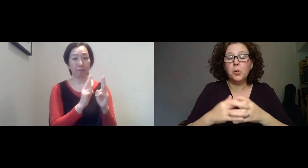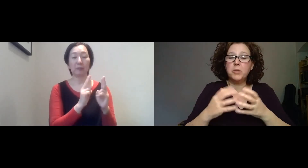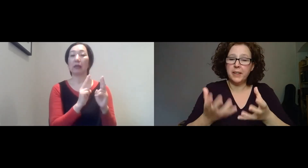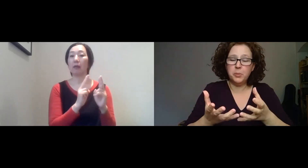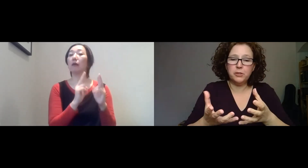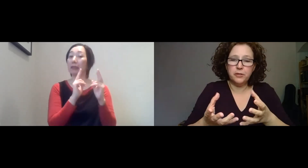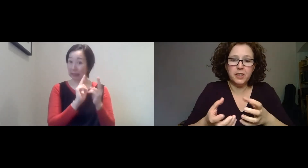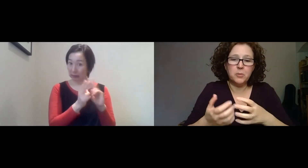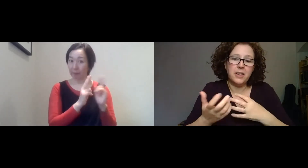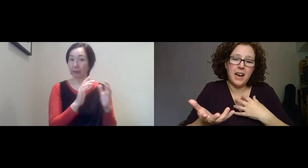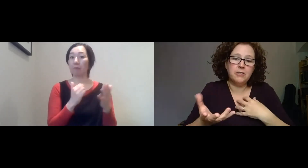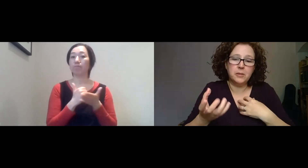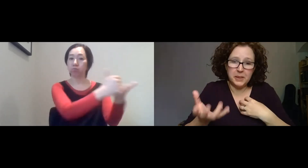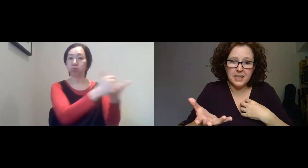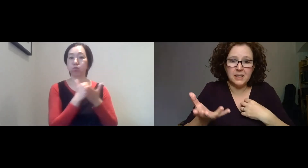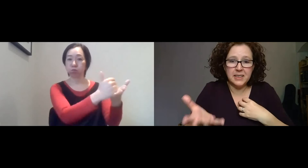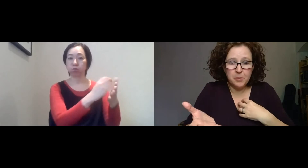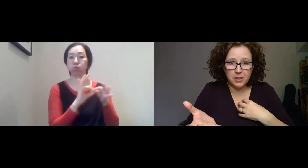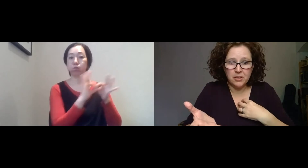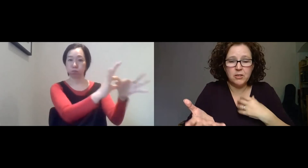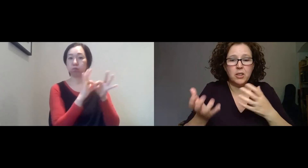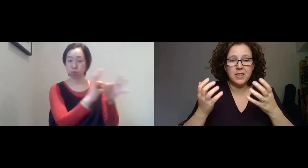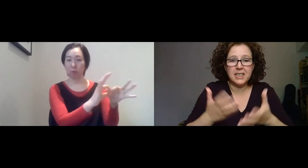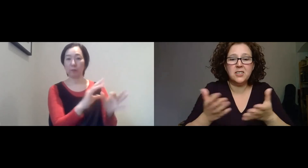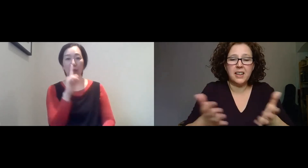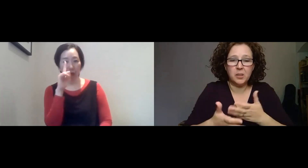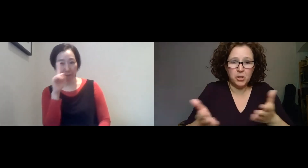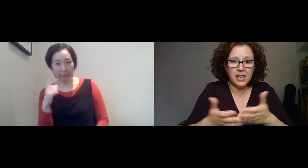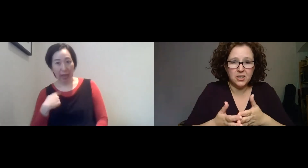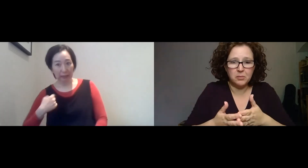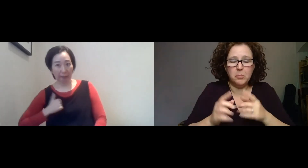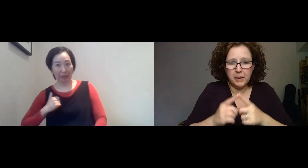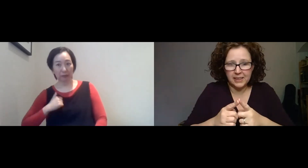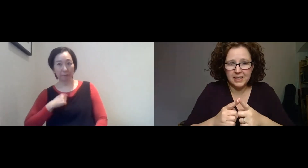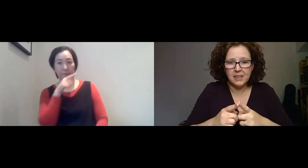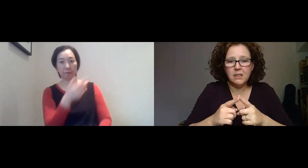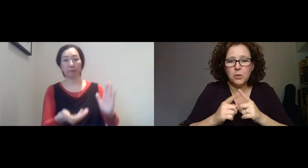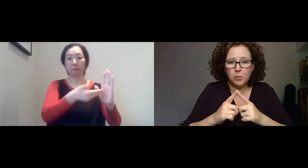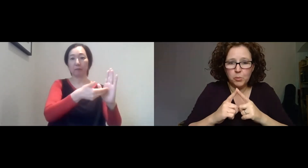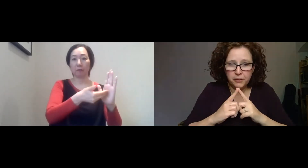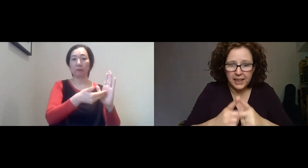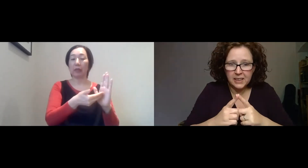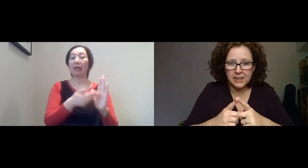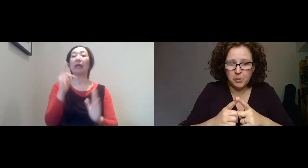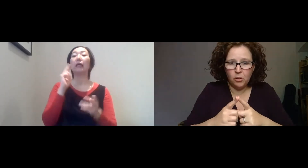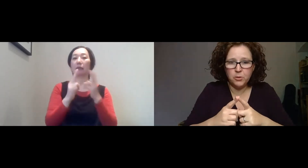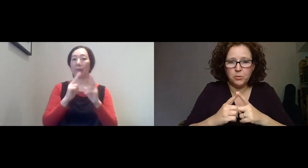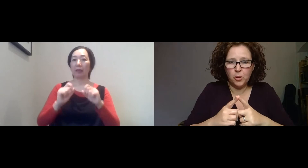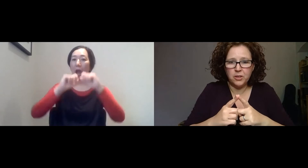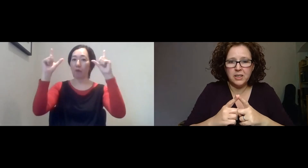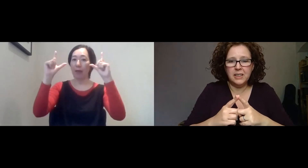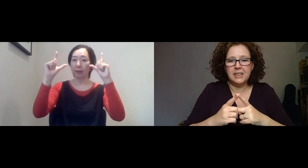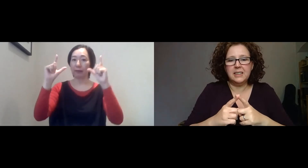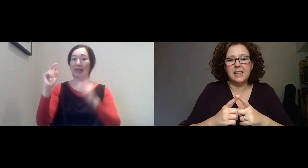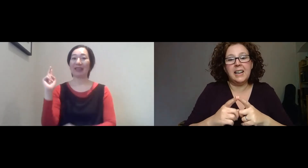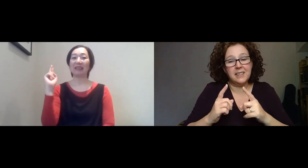And what was very important for us was to have BSL interpreters to assist that communication. But what we were very clear about also